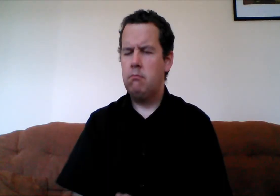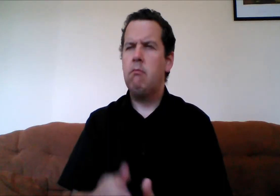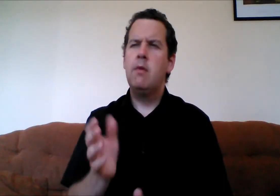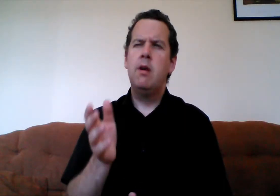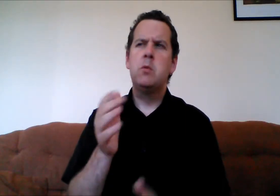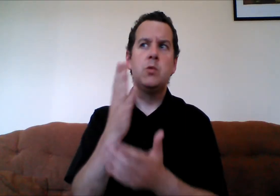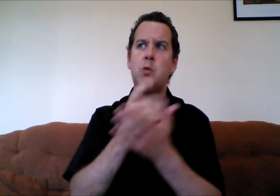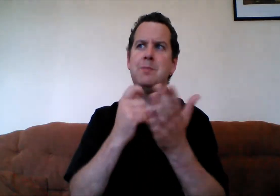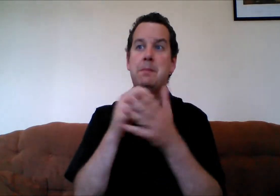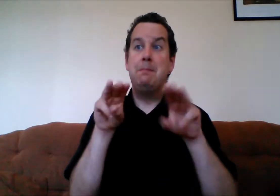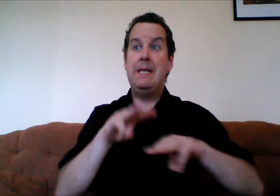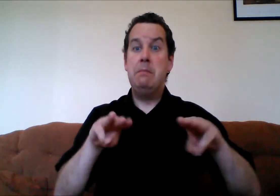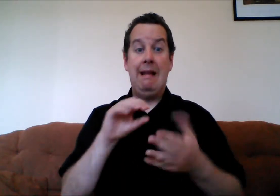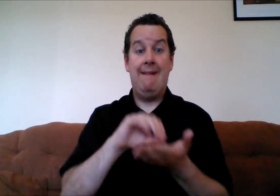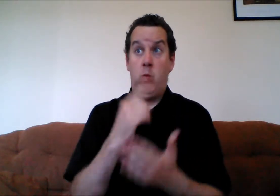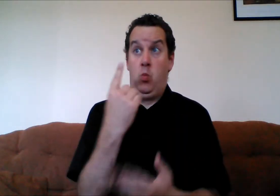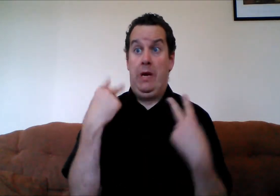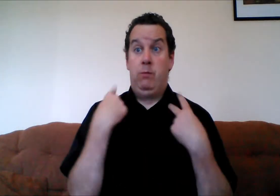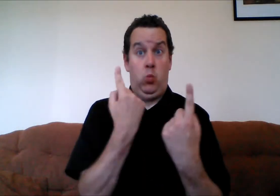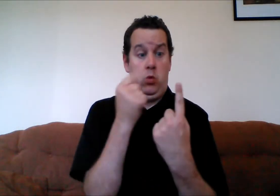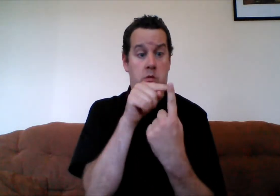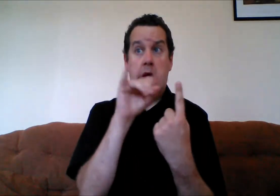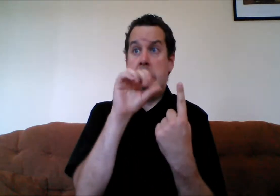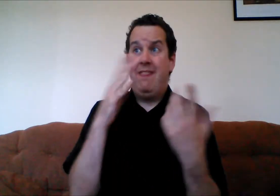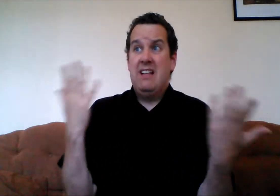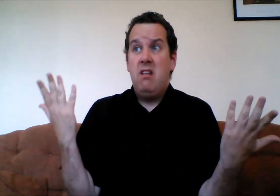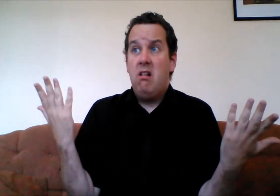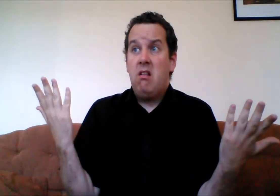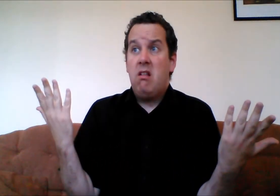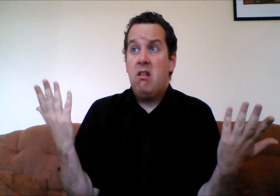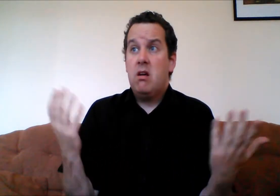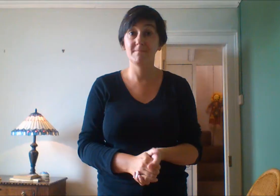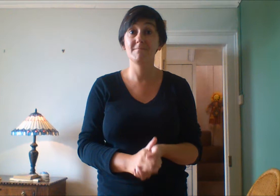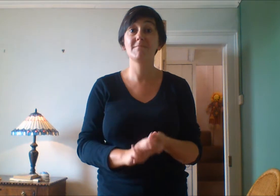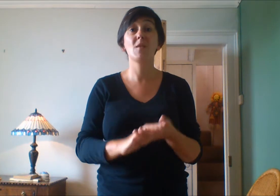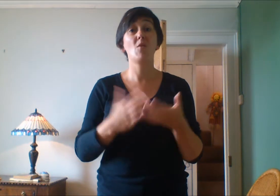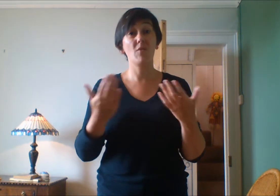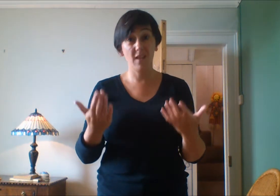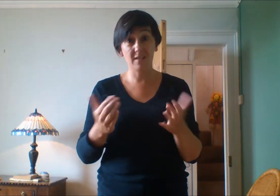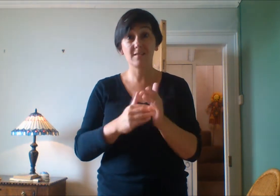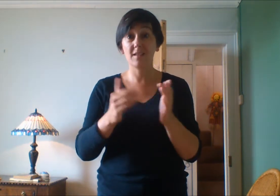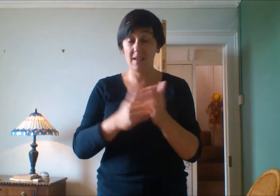only language people have. Oh yes, for the majority of deaf people, it's the preferred language.